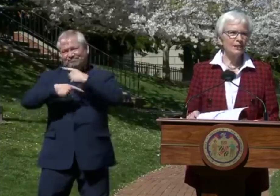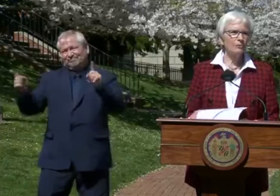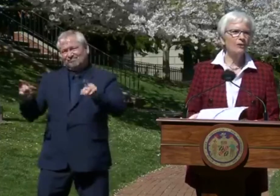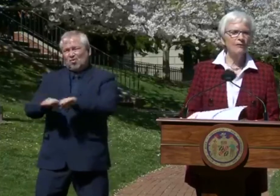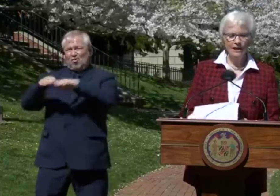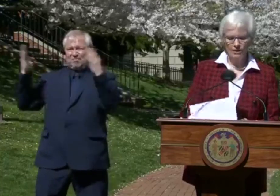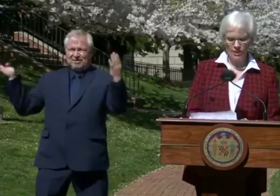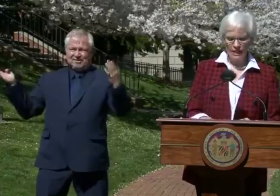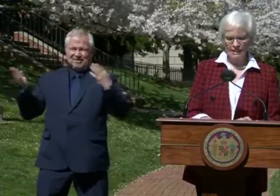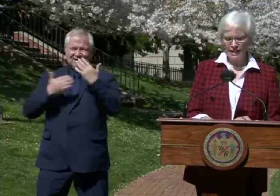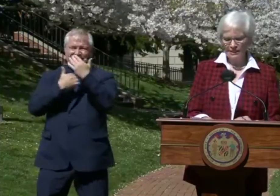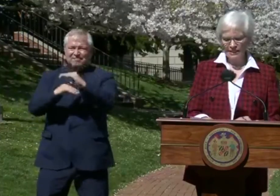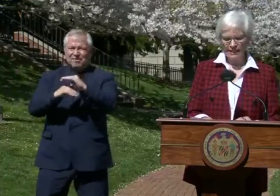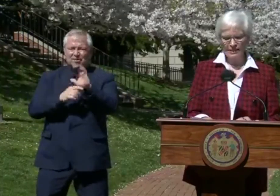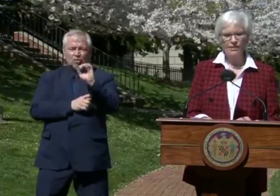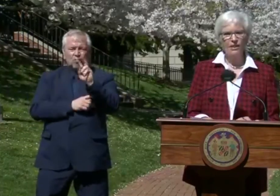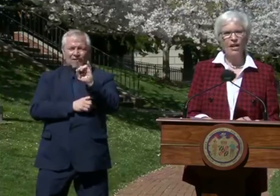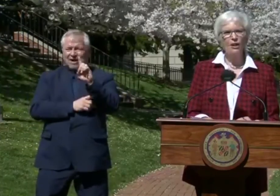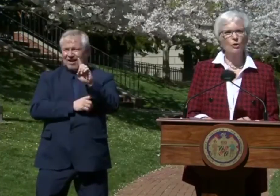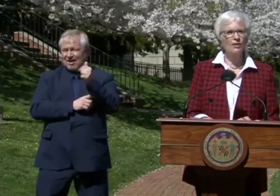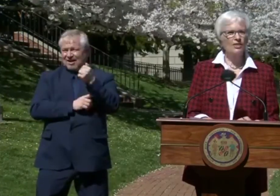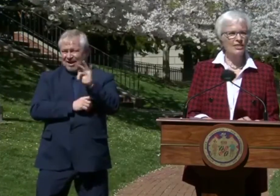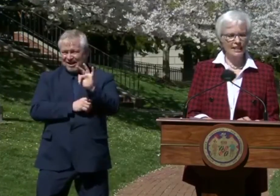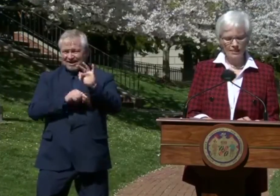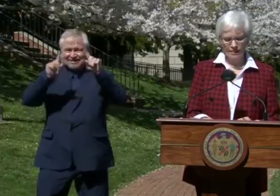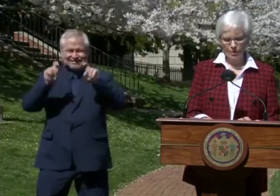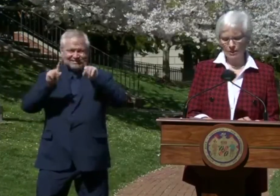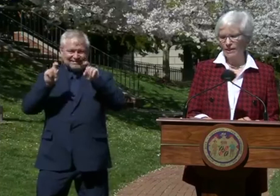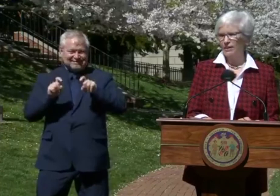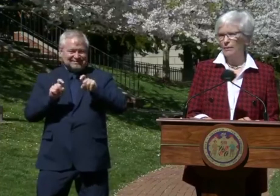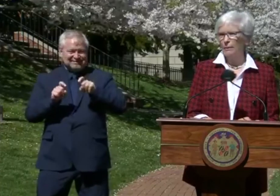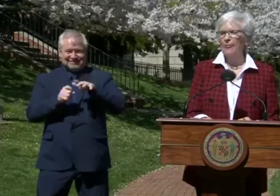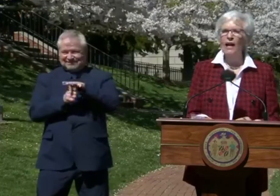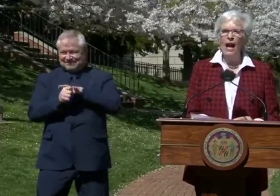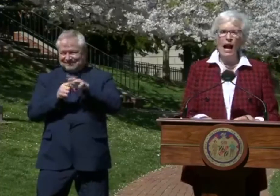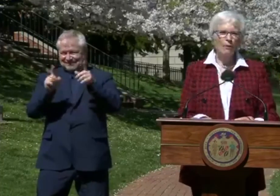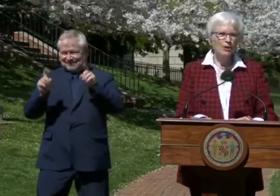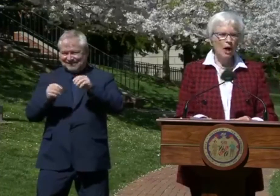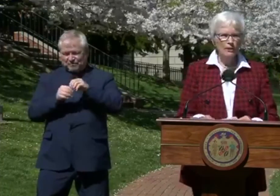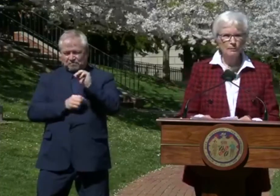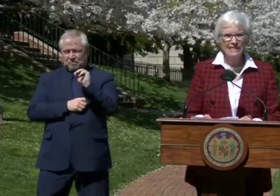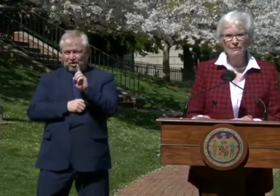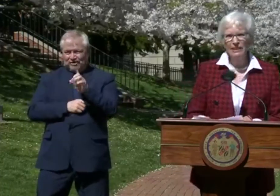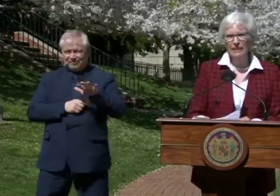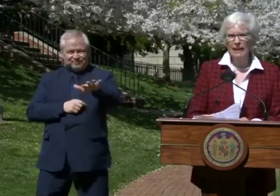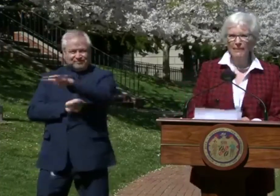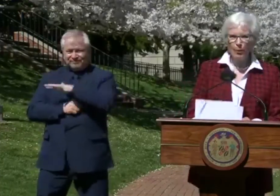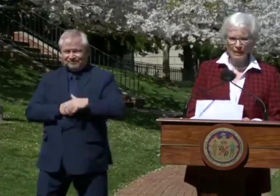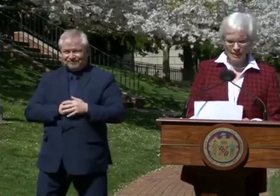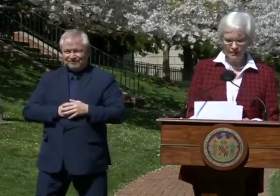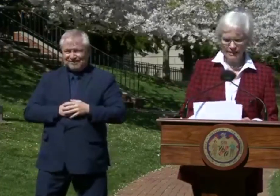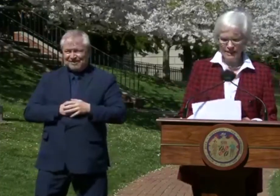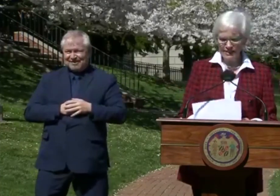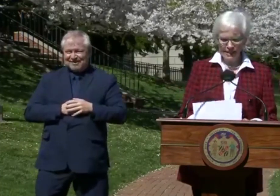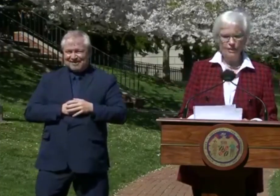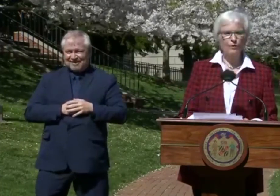limited coronavirus testing sites across the state this week. I want to talk specifically about the point